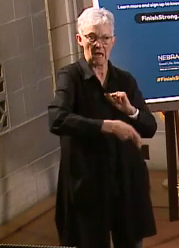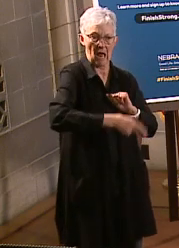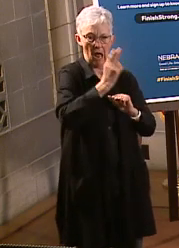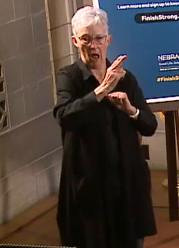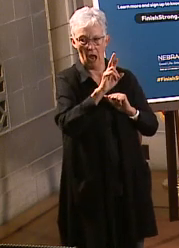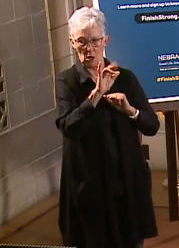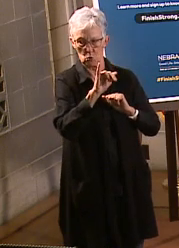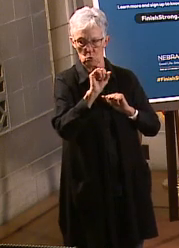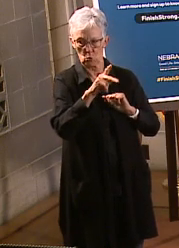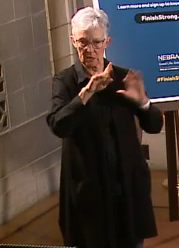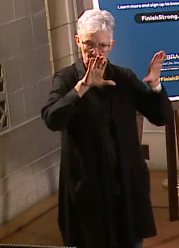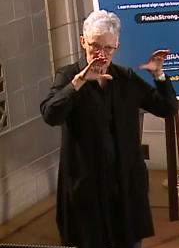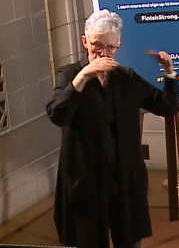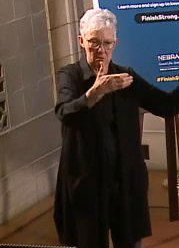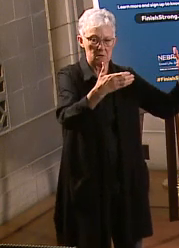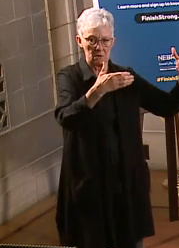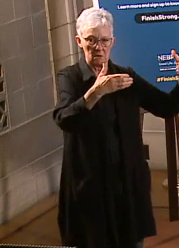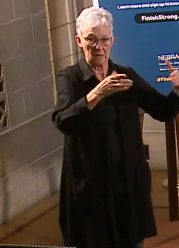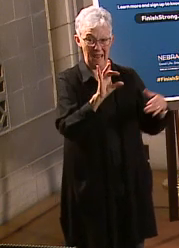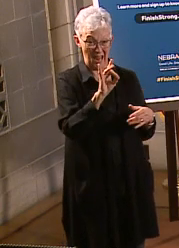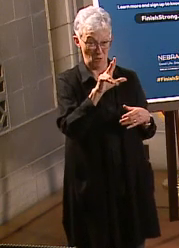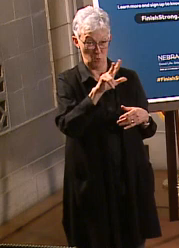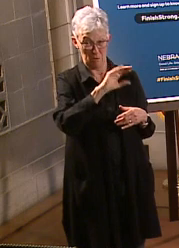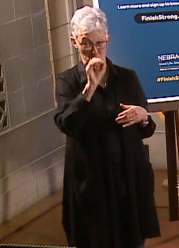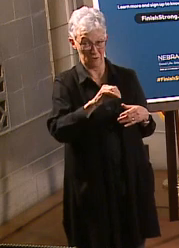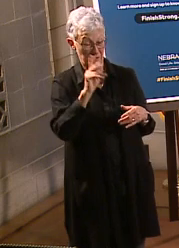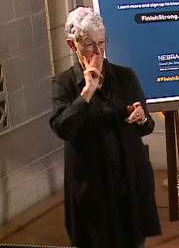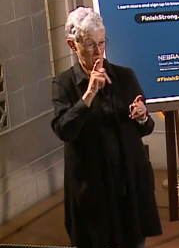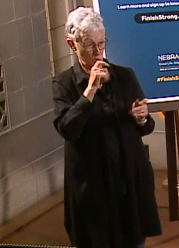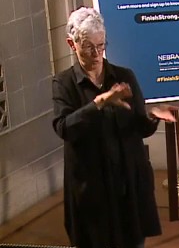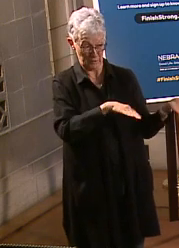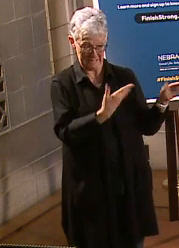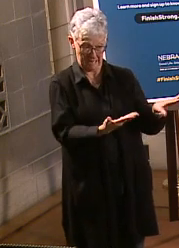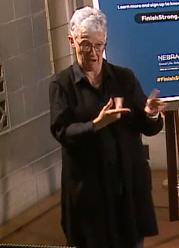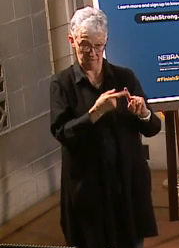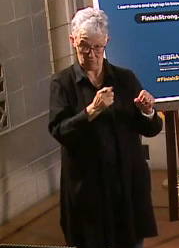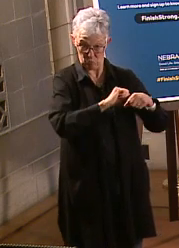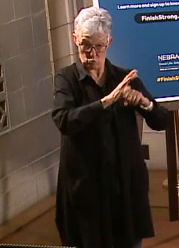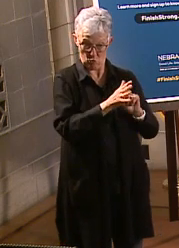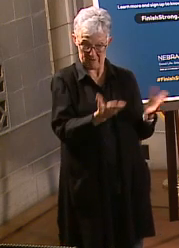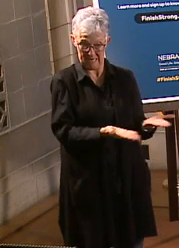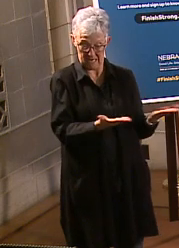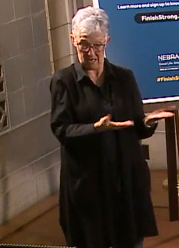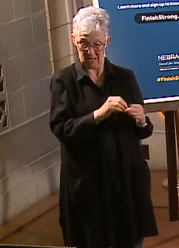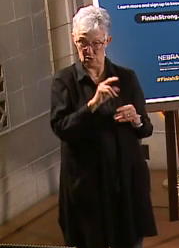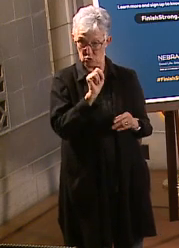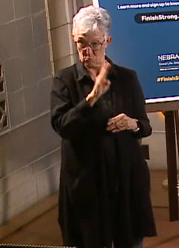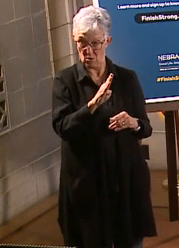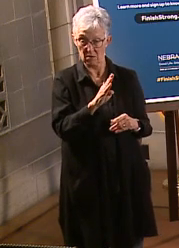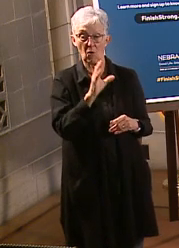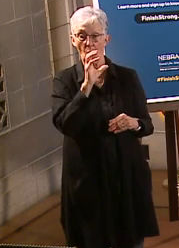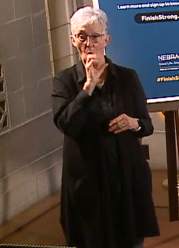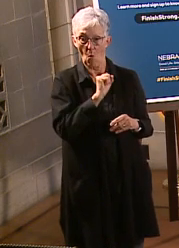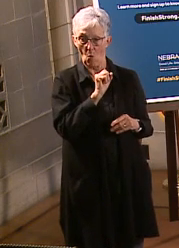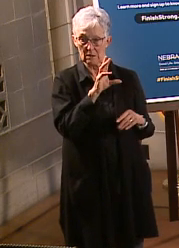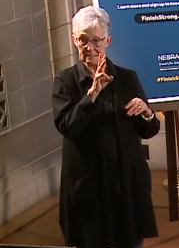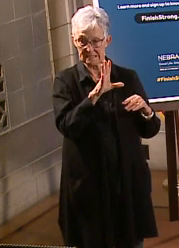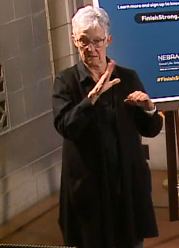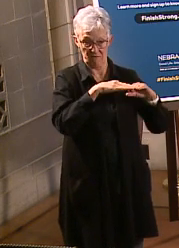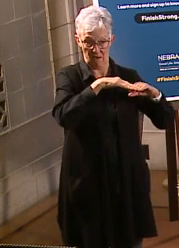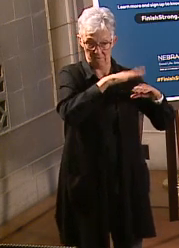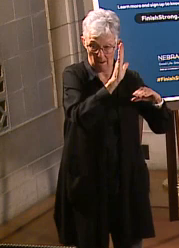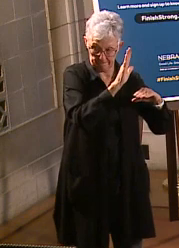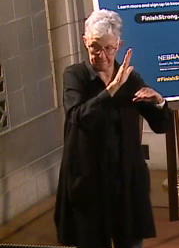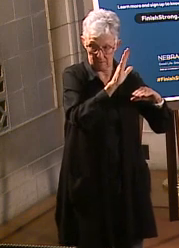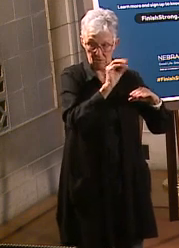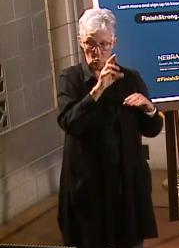our deaths in Nebraska have been from folks who are 65 years and older. 94% are from people who are 55 years and older. So we